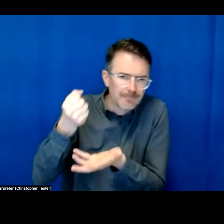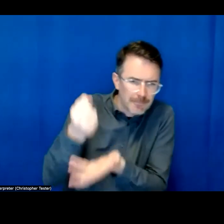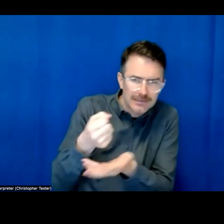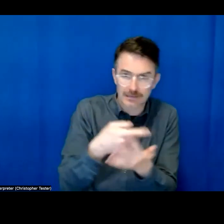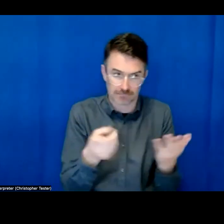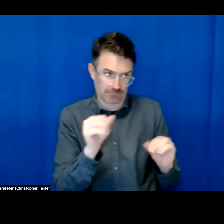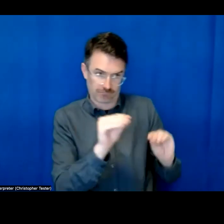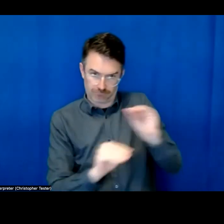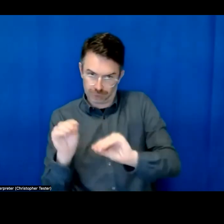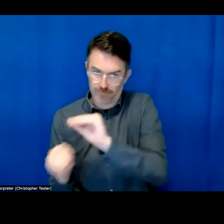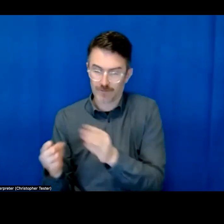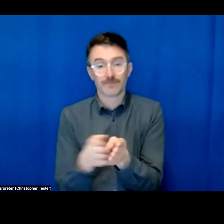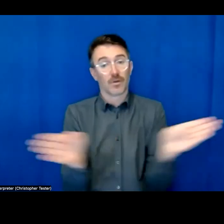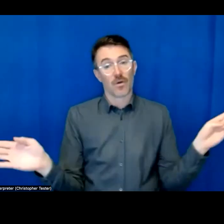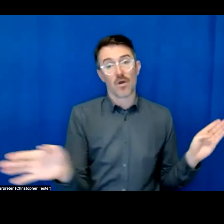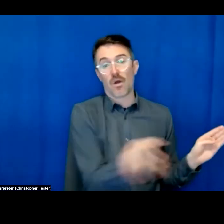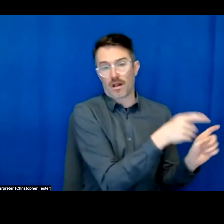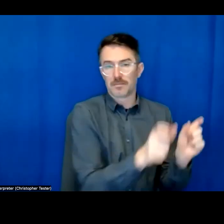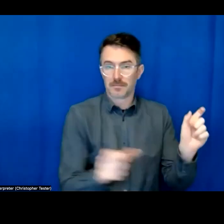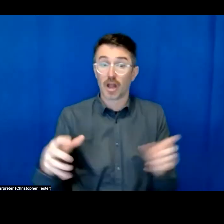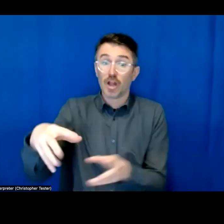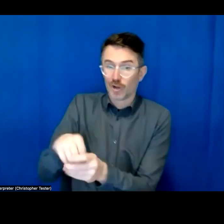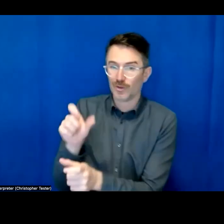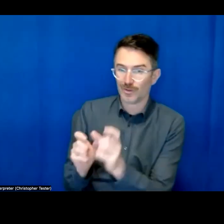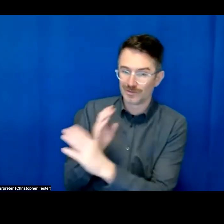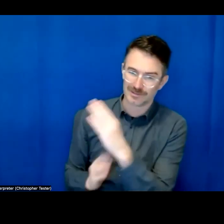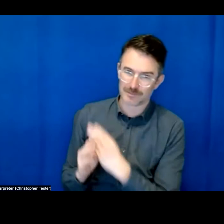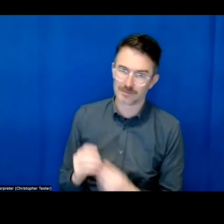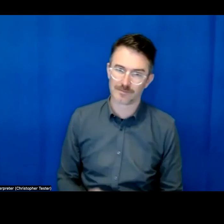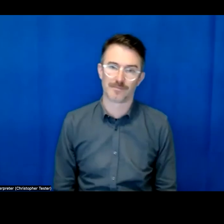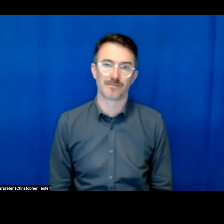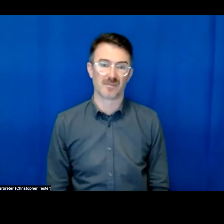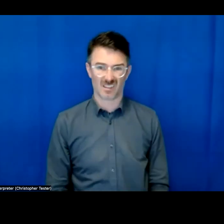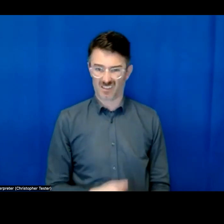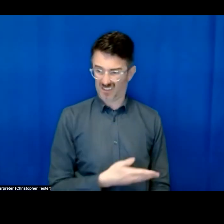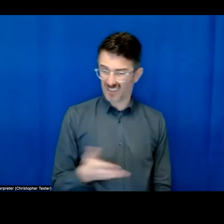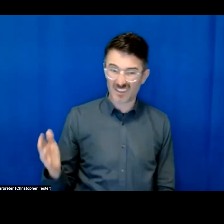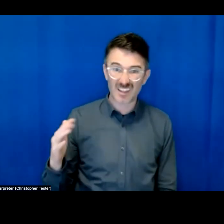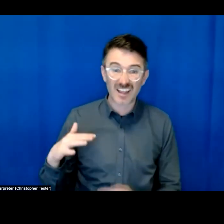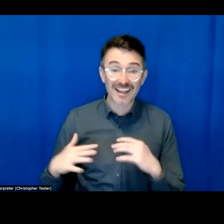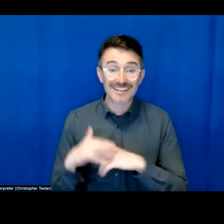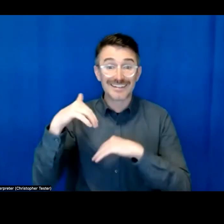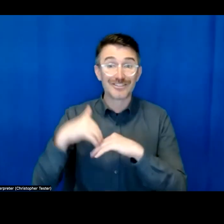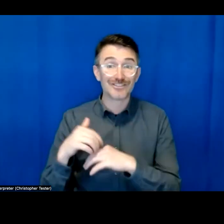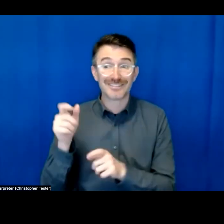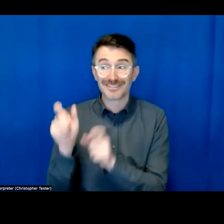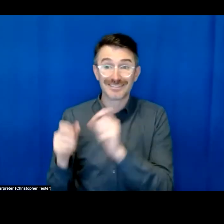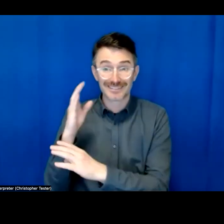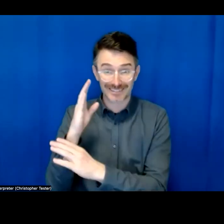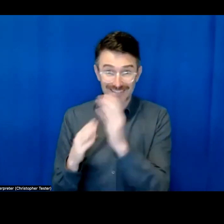people, including persons with disabilities, are gardening, farming, and processing natural